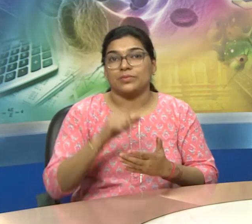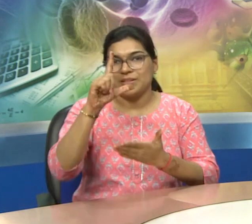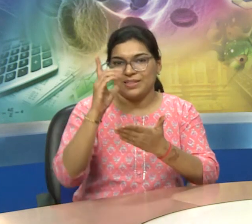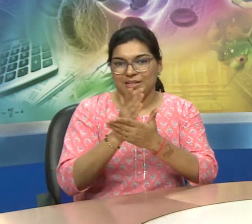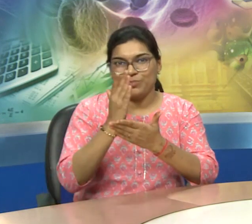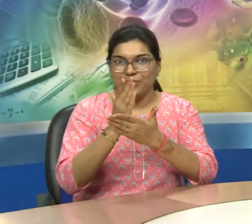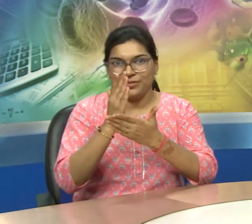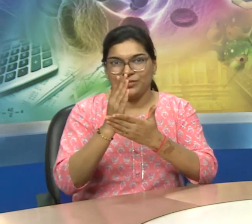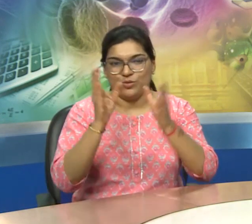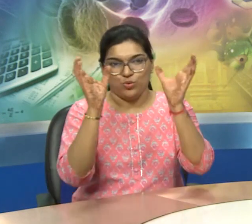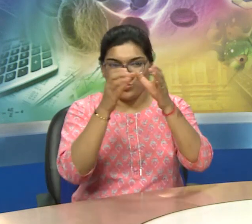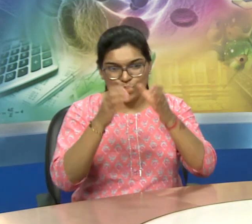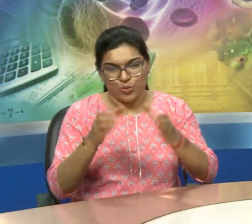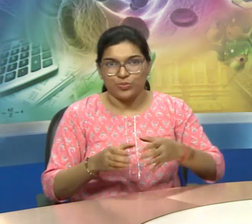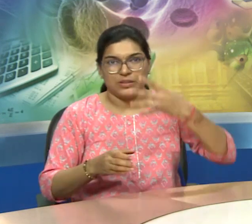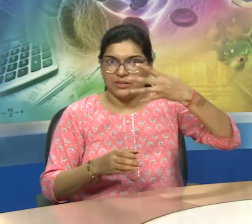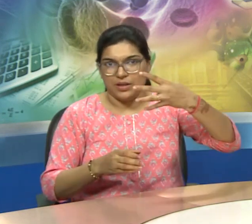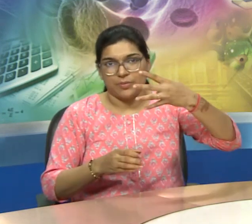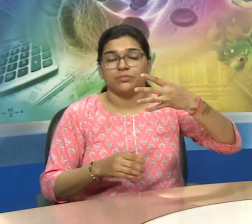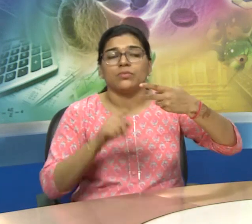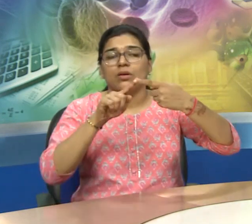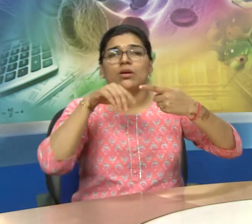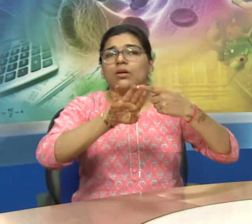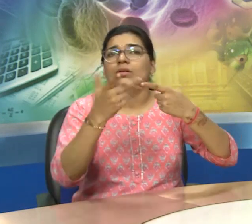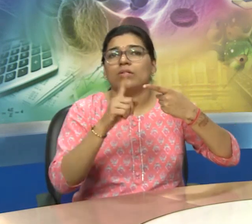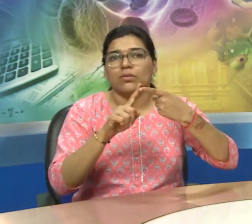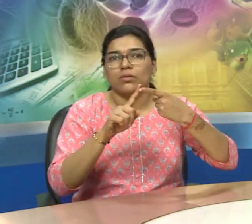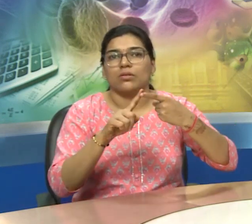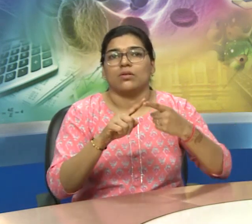see, there are different types of library.